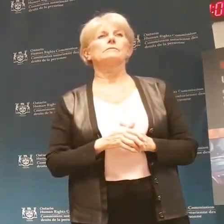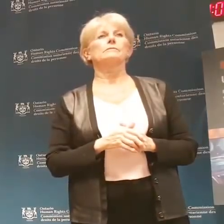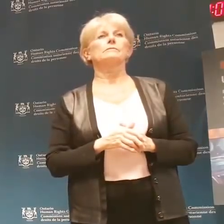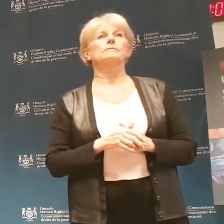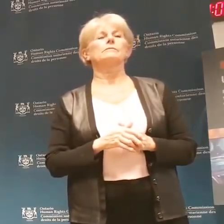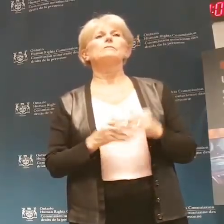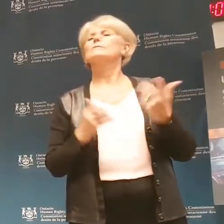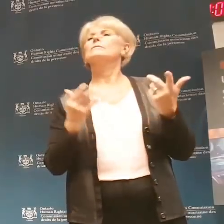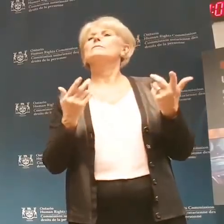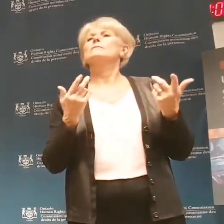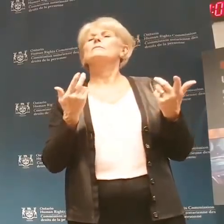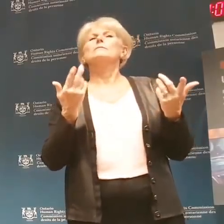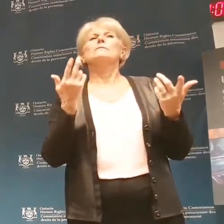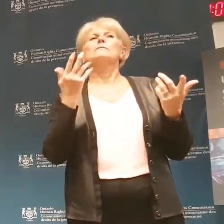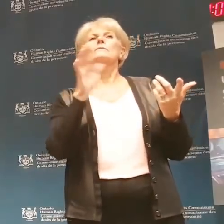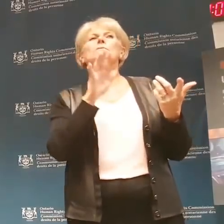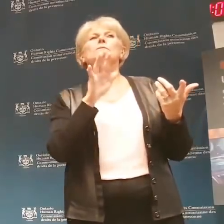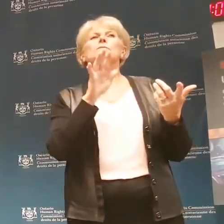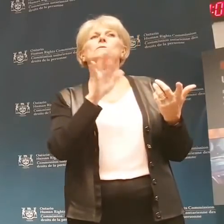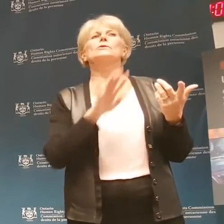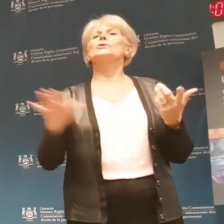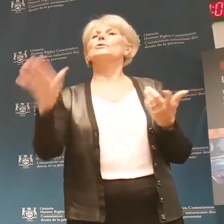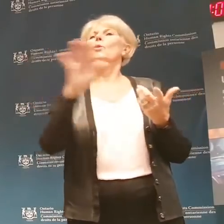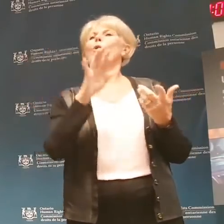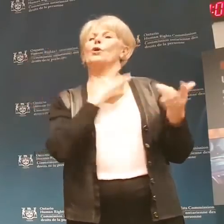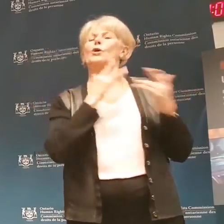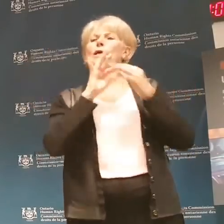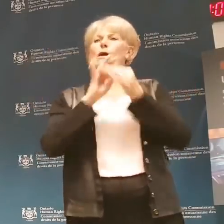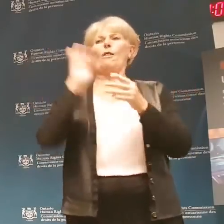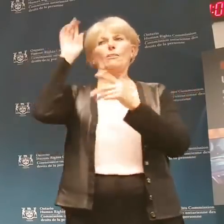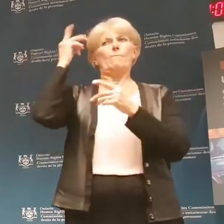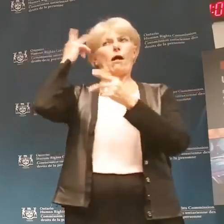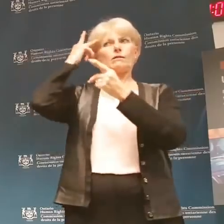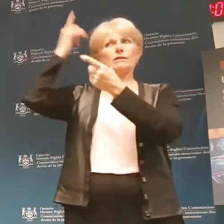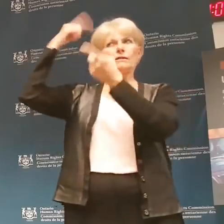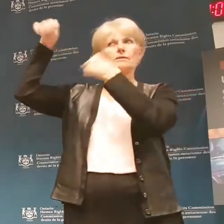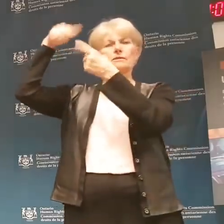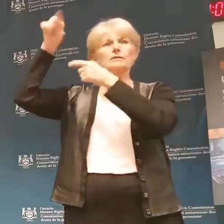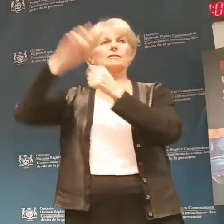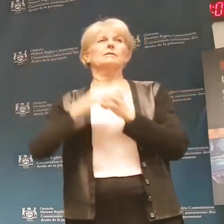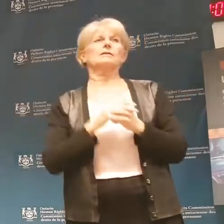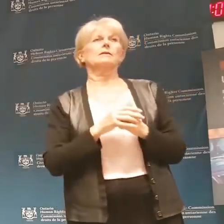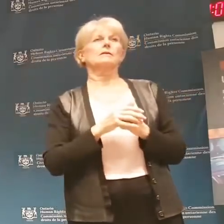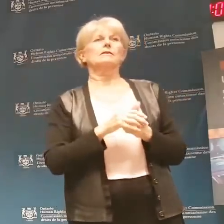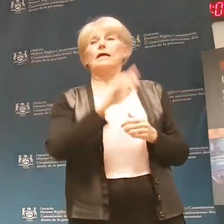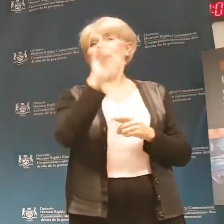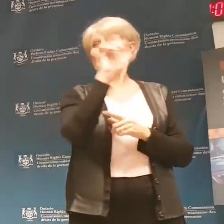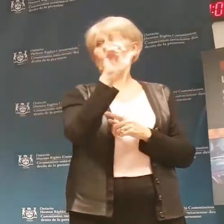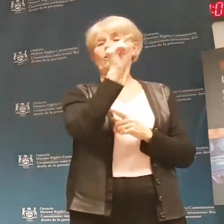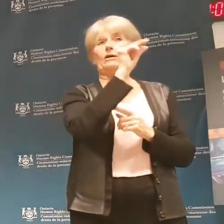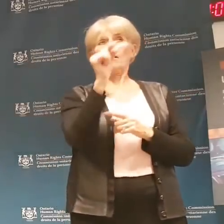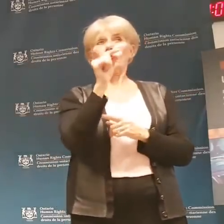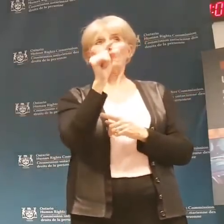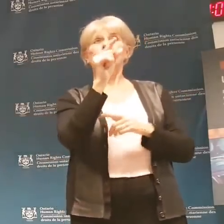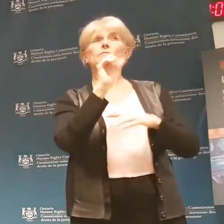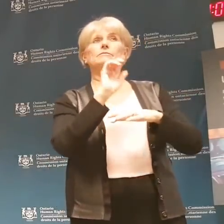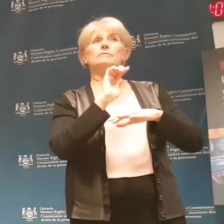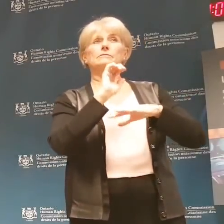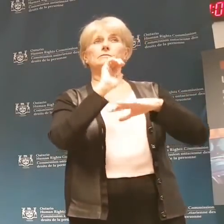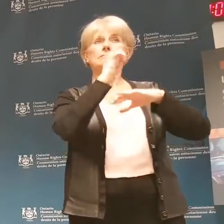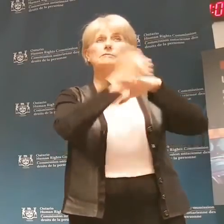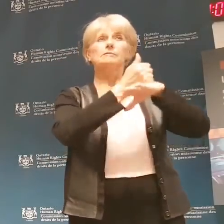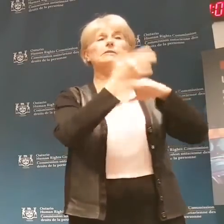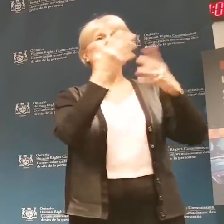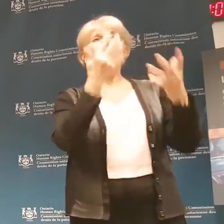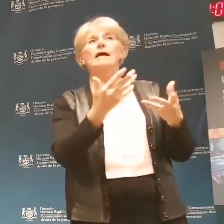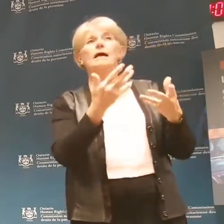What are your concerns about the politics behind this? Because as previously noted, the Liberal government had put changes into place.